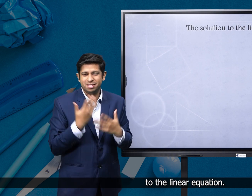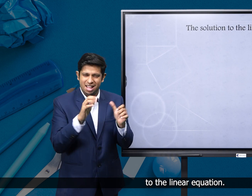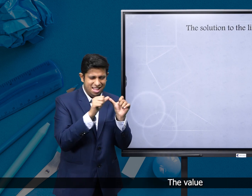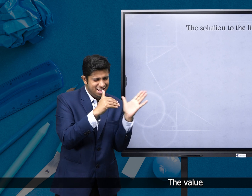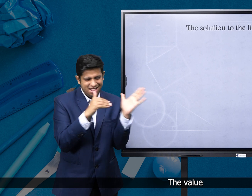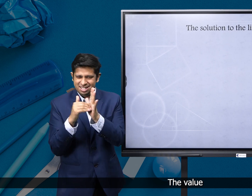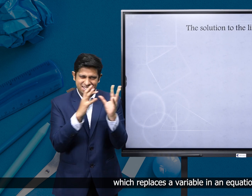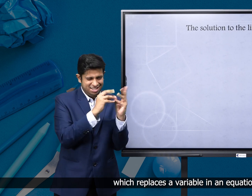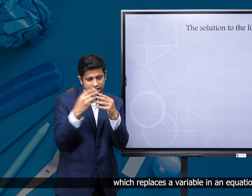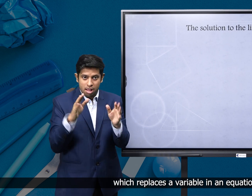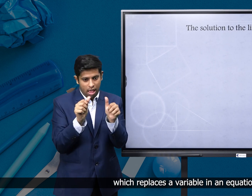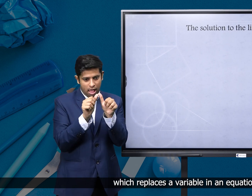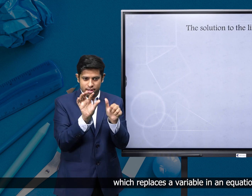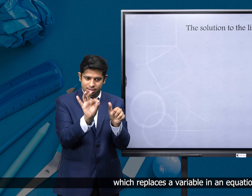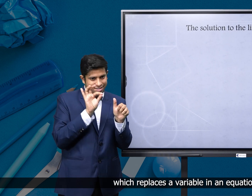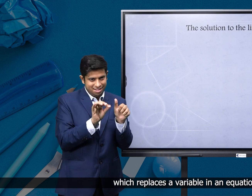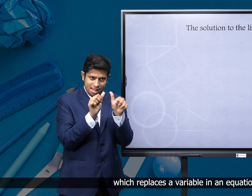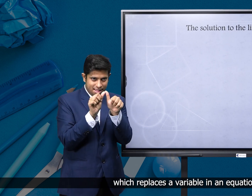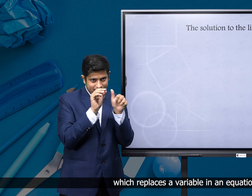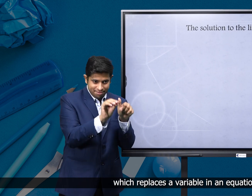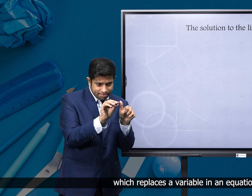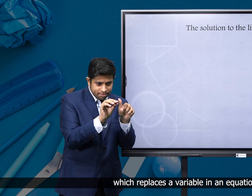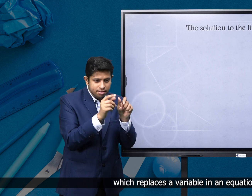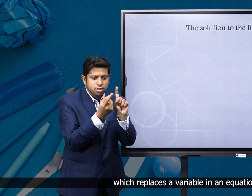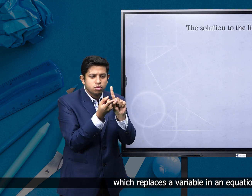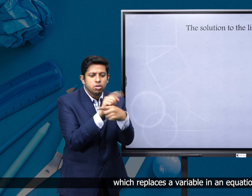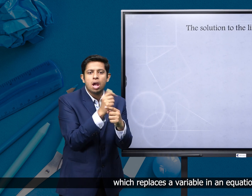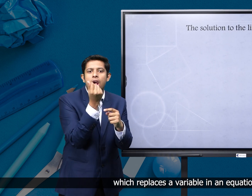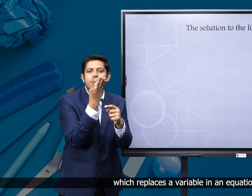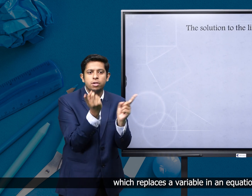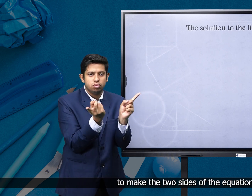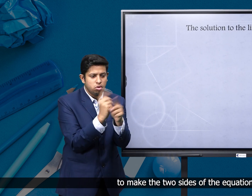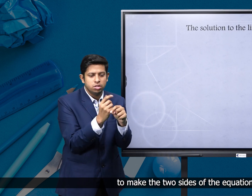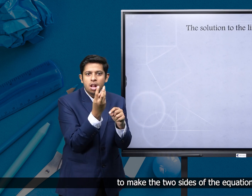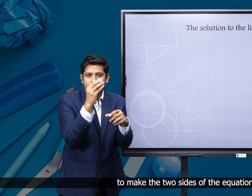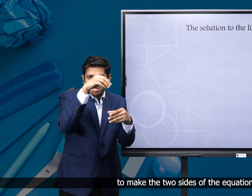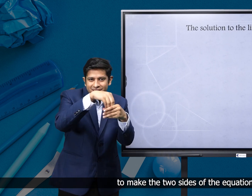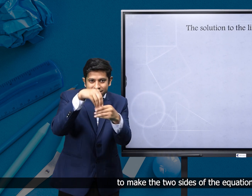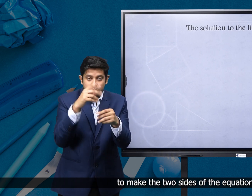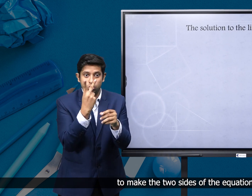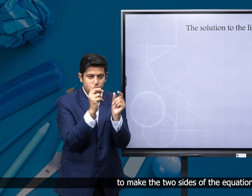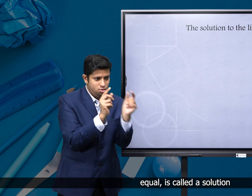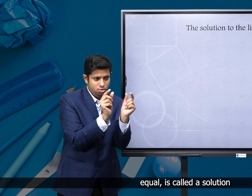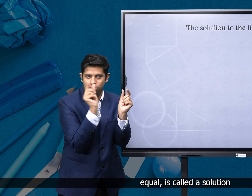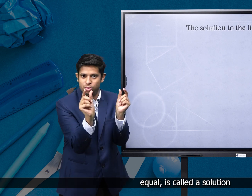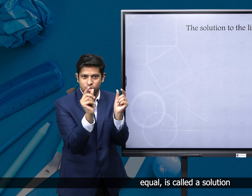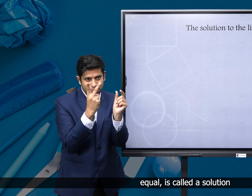The value which replaces a variable in an equation to make the two sides of the equation equal is